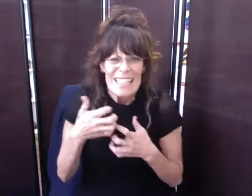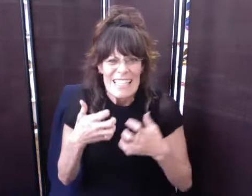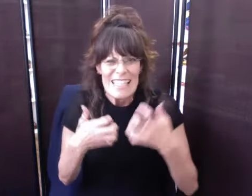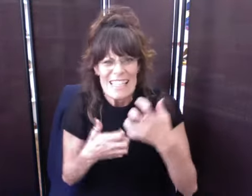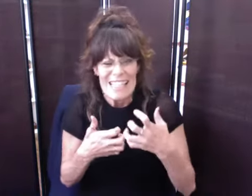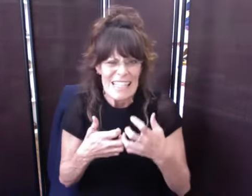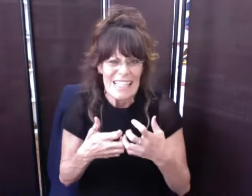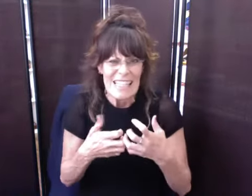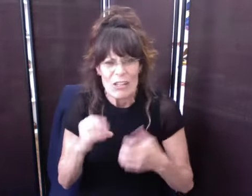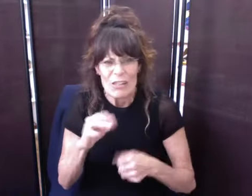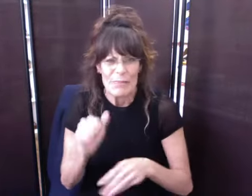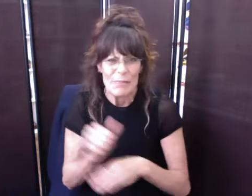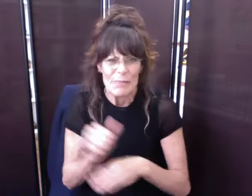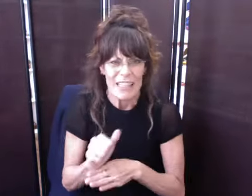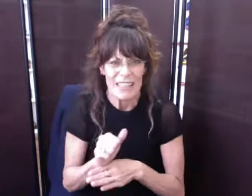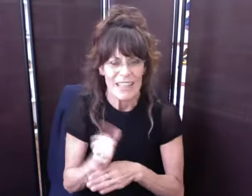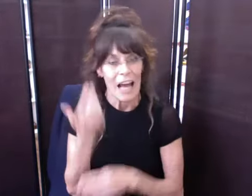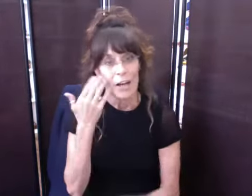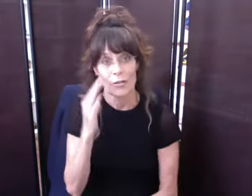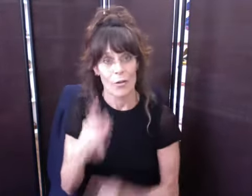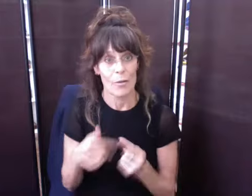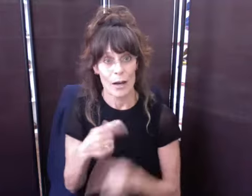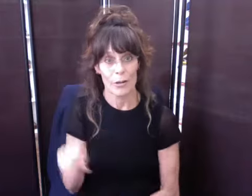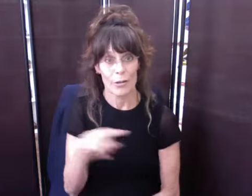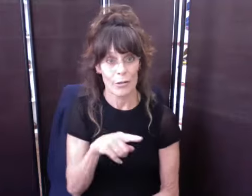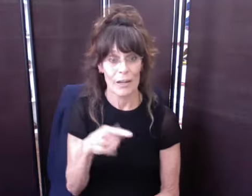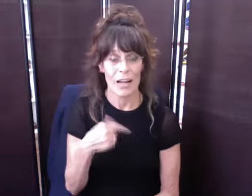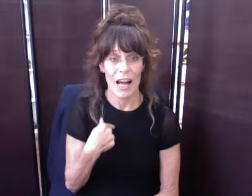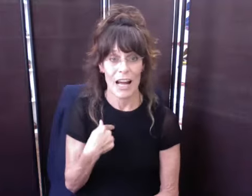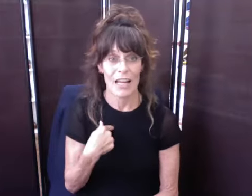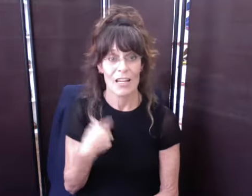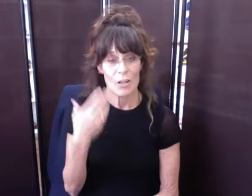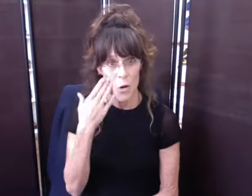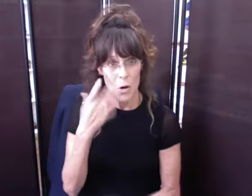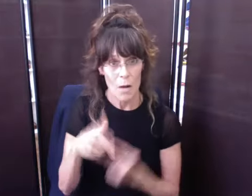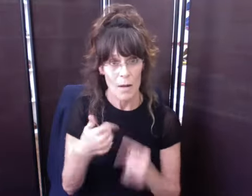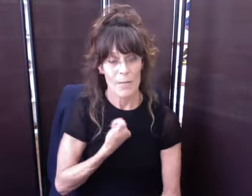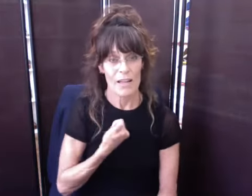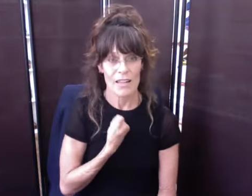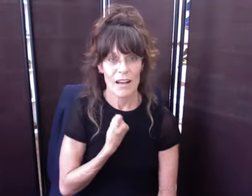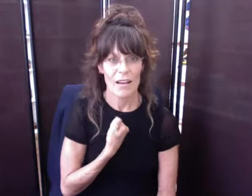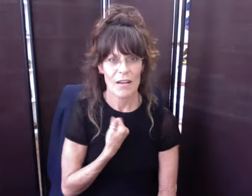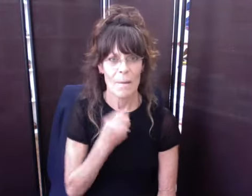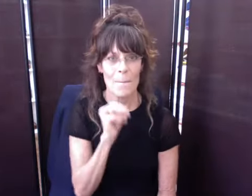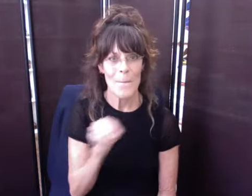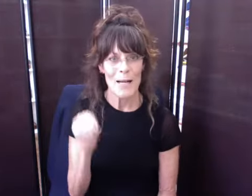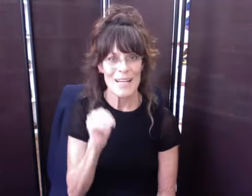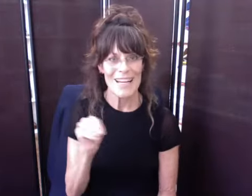practice. I don't know about anybody on this thing, but on this call, but I know about me. And Mondays were my favorite day, like somewhere around